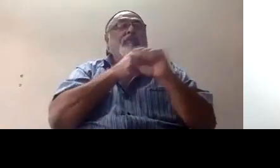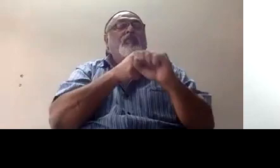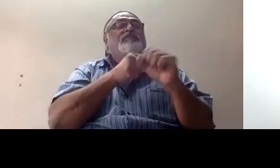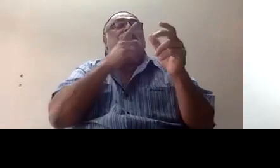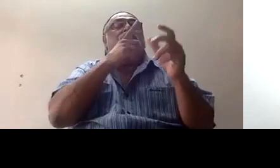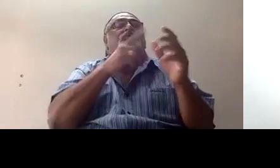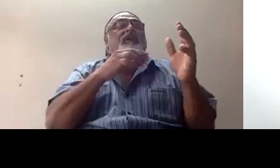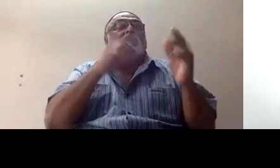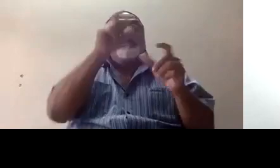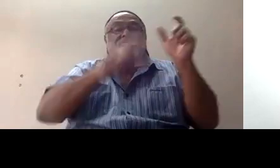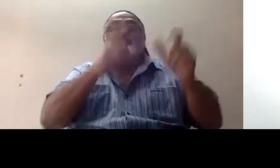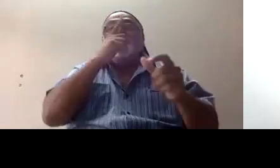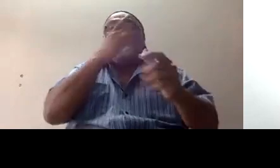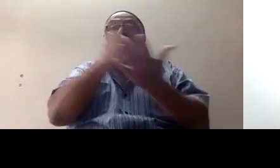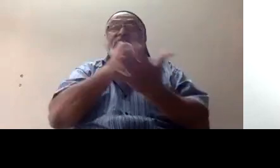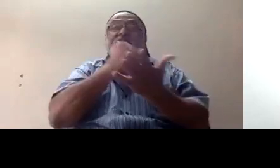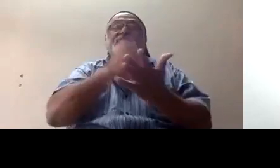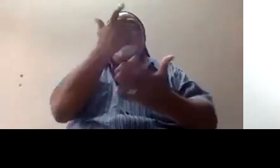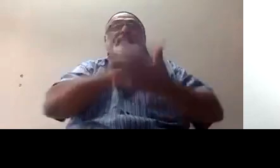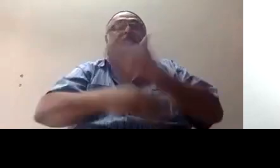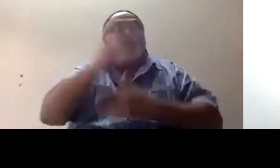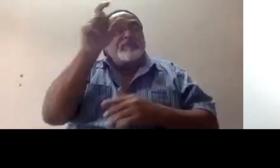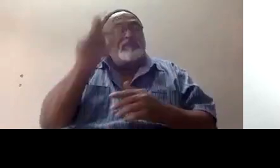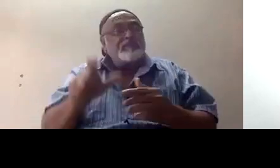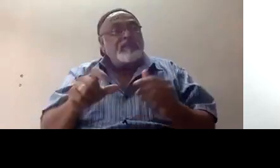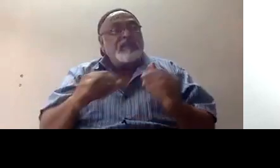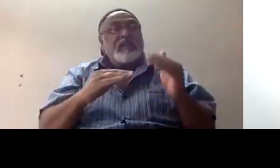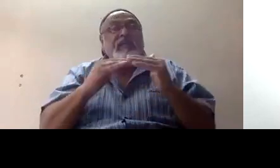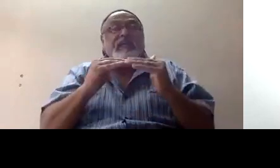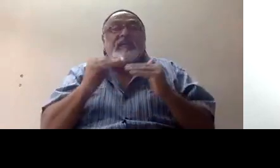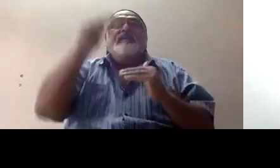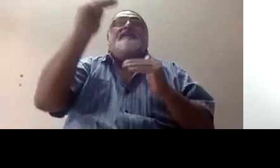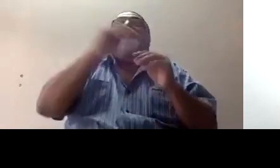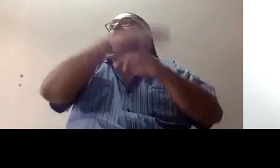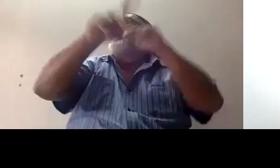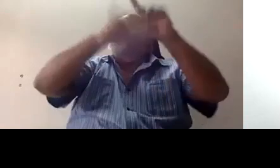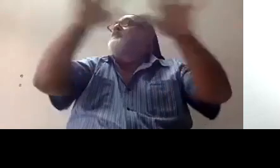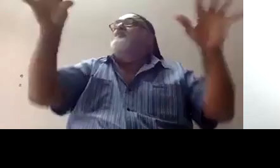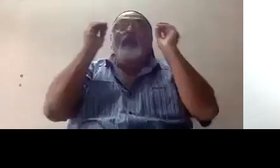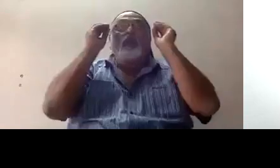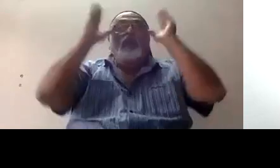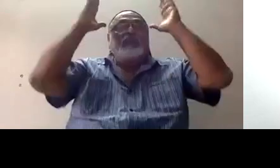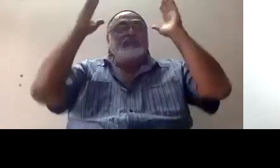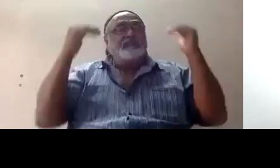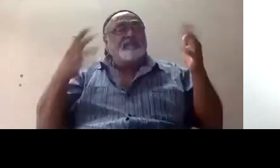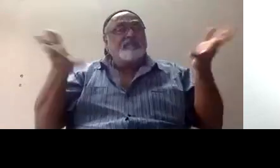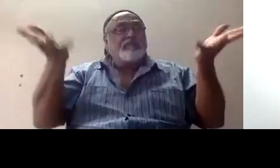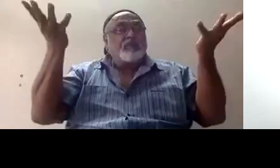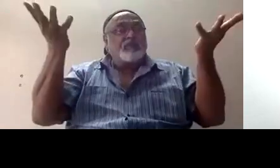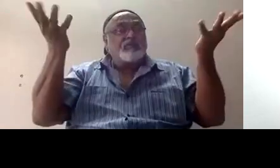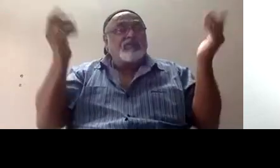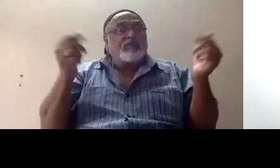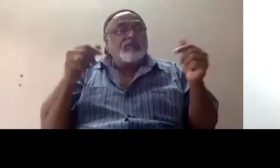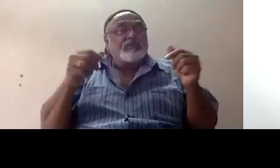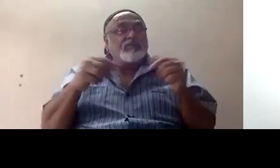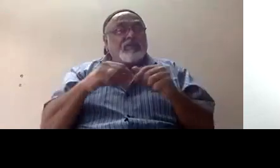with encouraging their employment, increasing public awareness, creating and disseminating knowledge, information and opportunities, and working towards easy